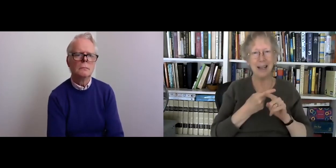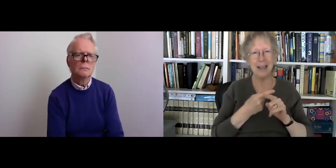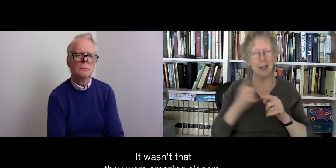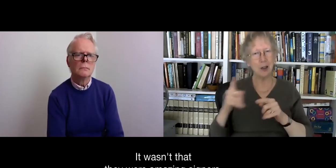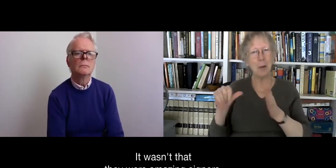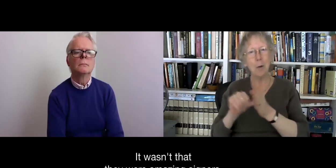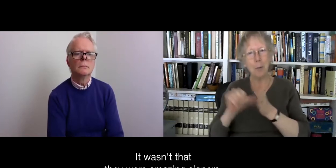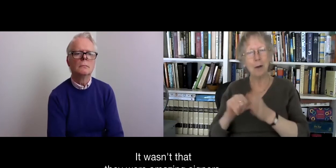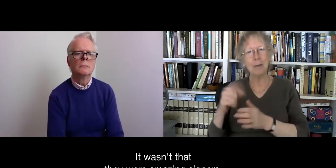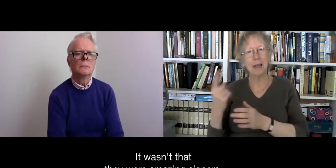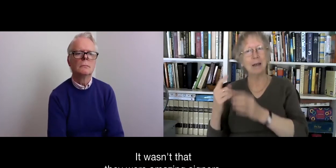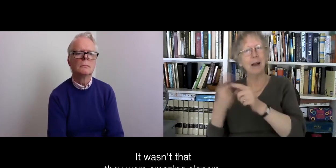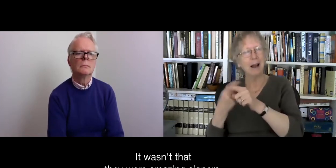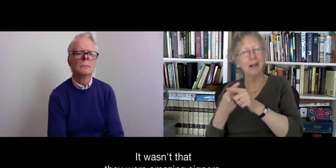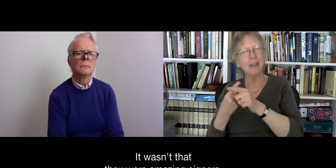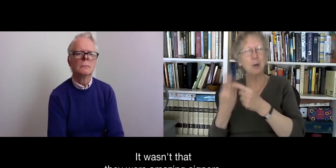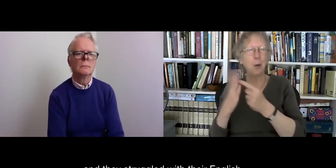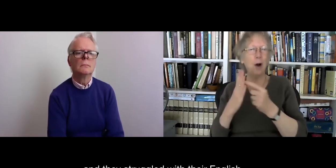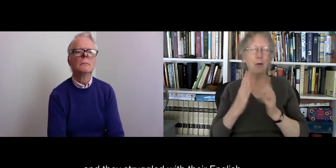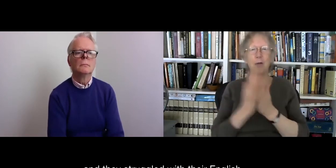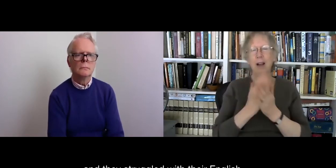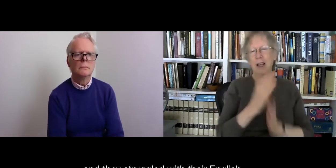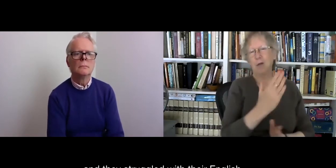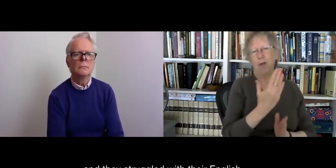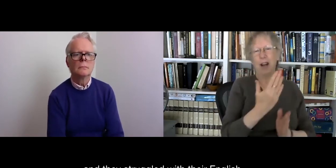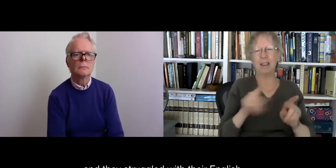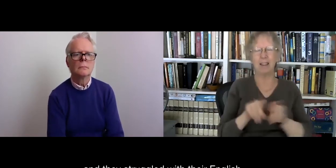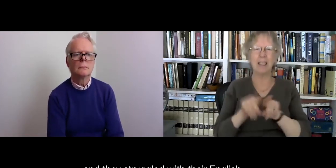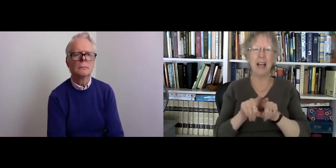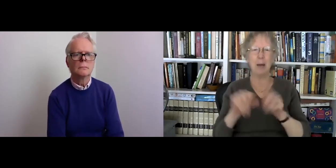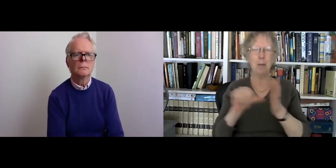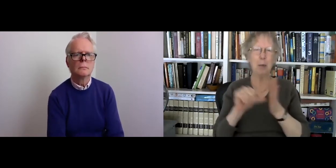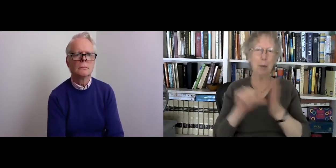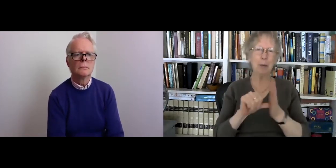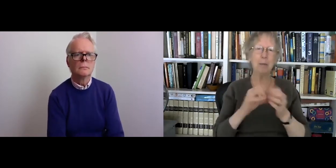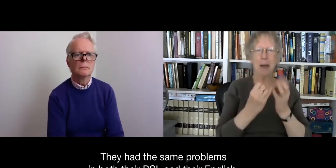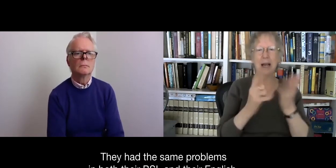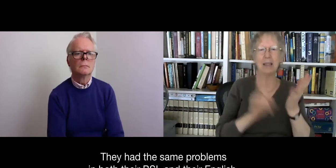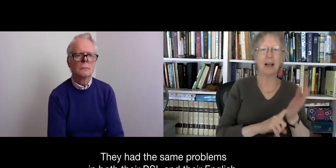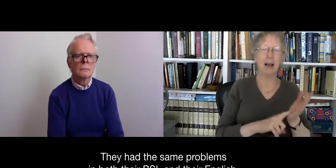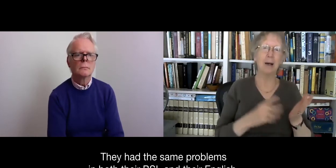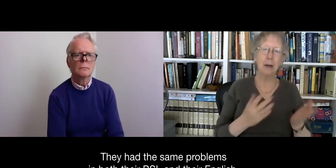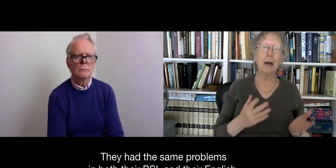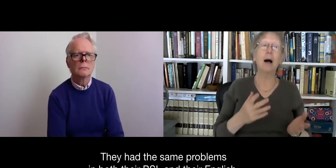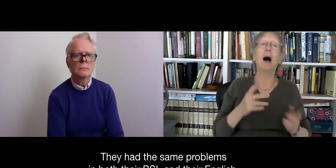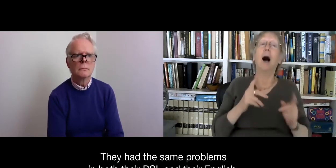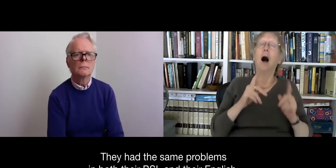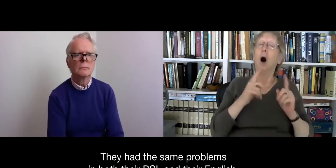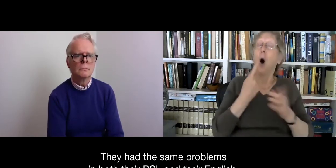It wasn't that they were amazing signers and they struggled with their English. They had the same problems in both their BSL and